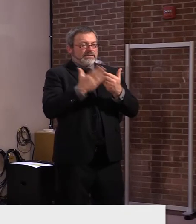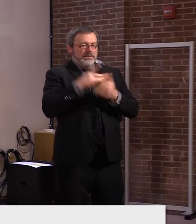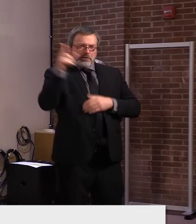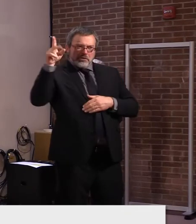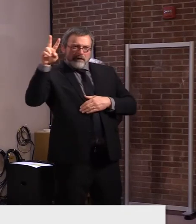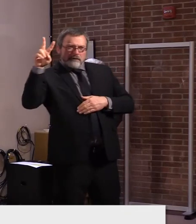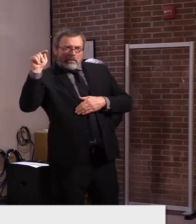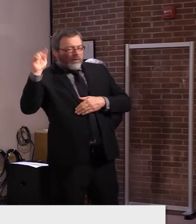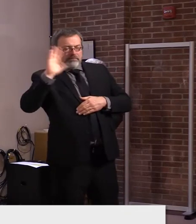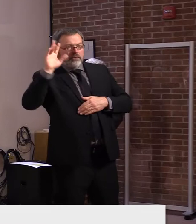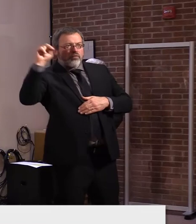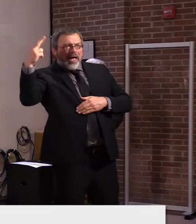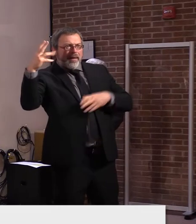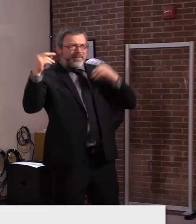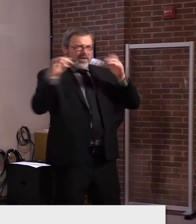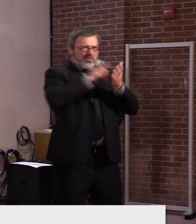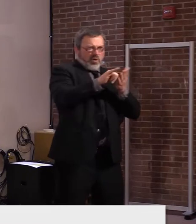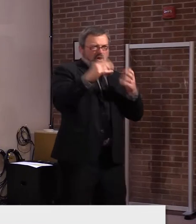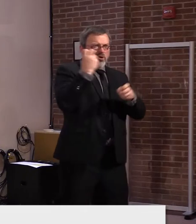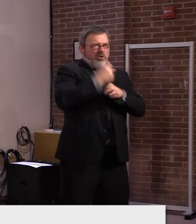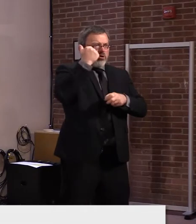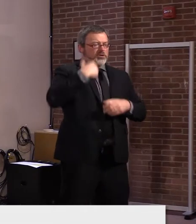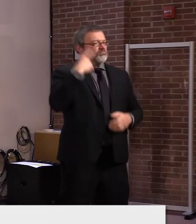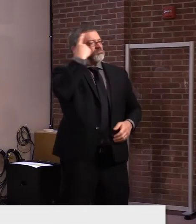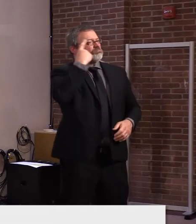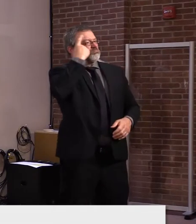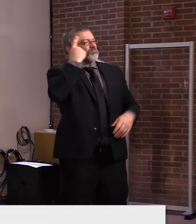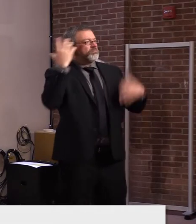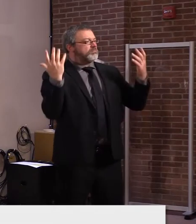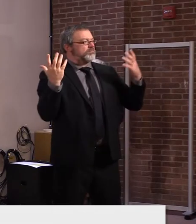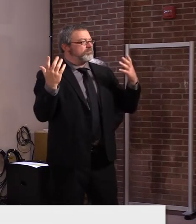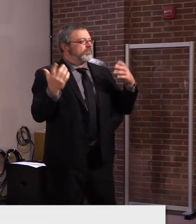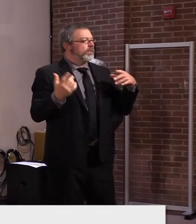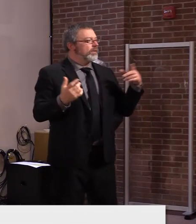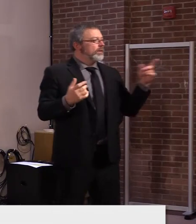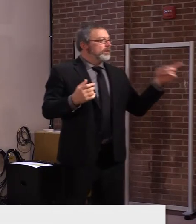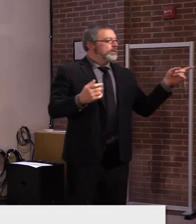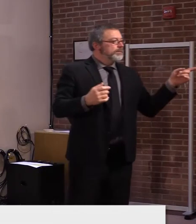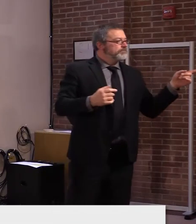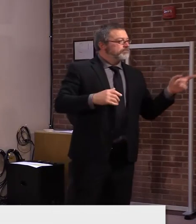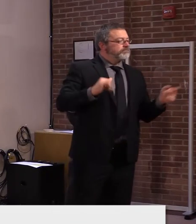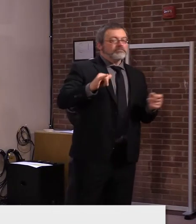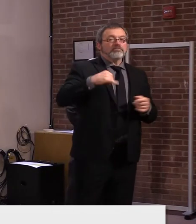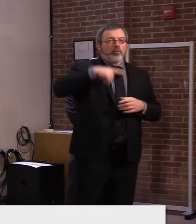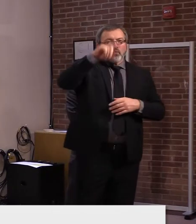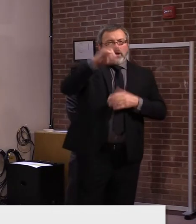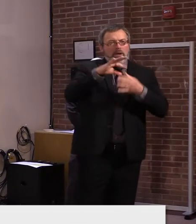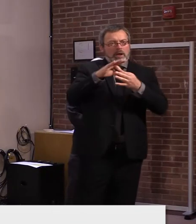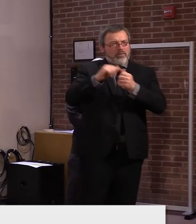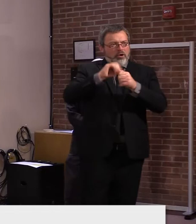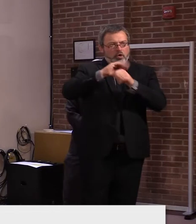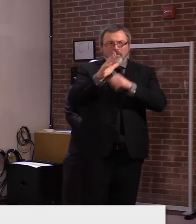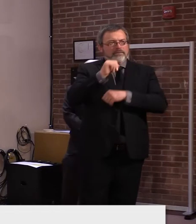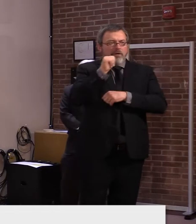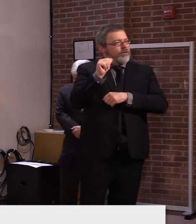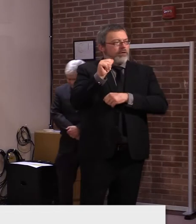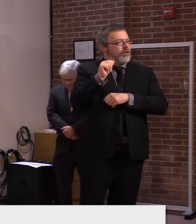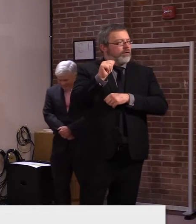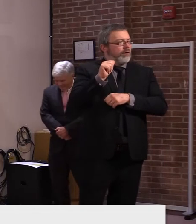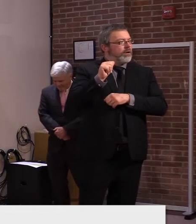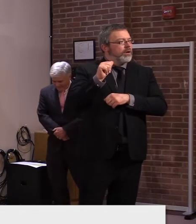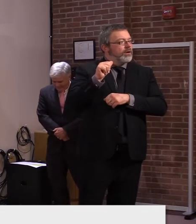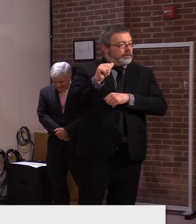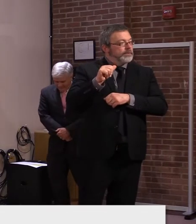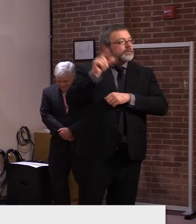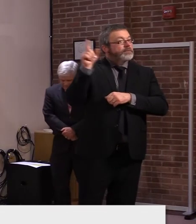is likely to consider a change in the school funding formula, sure to be controversial too. Given